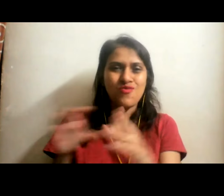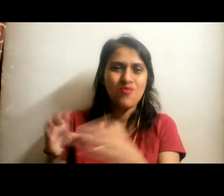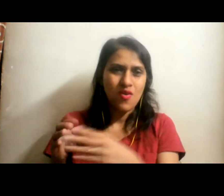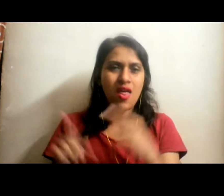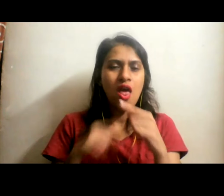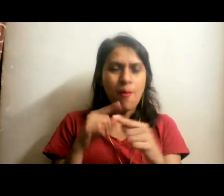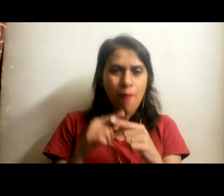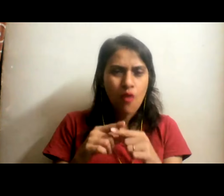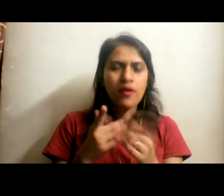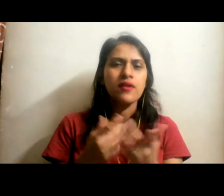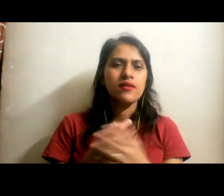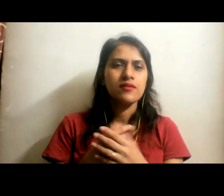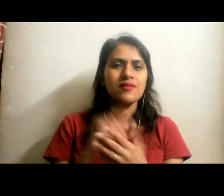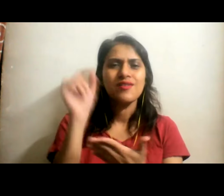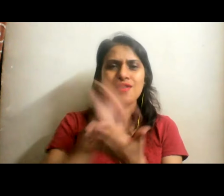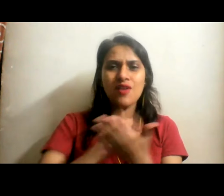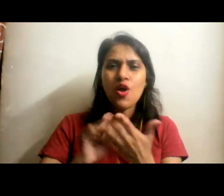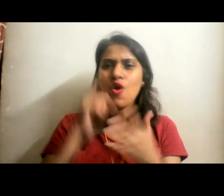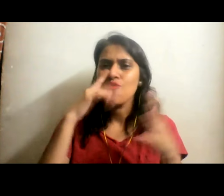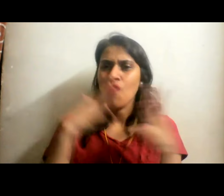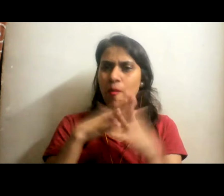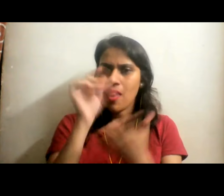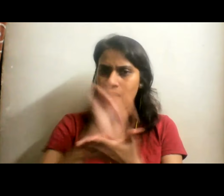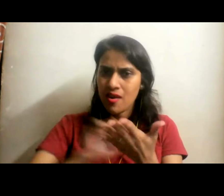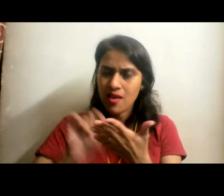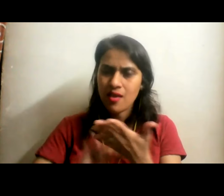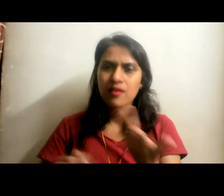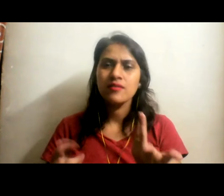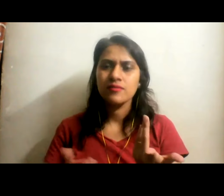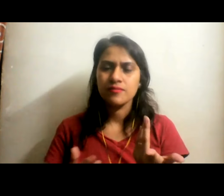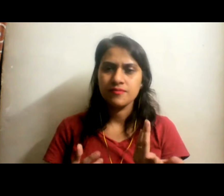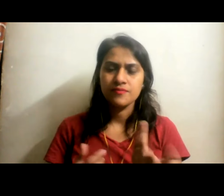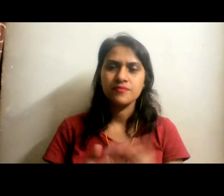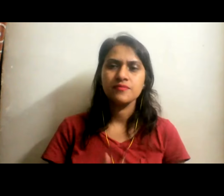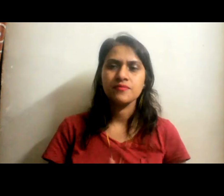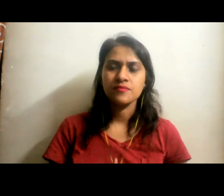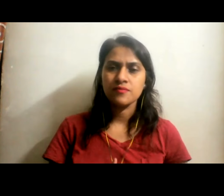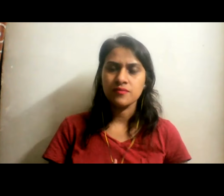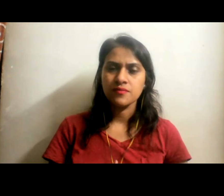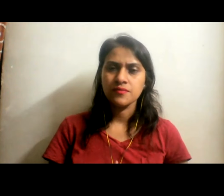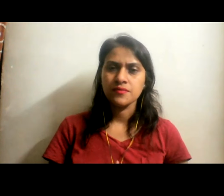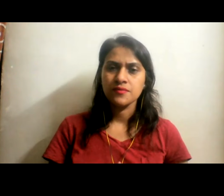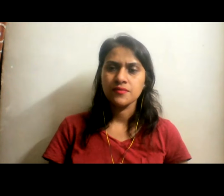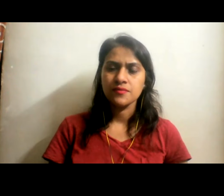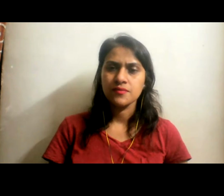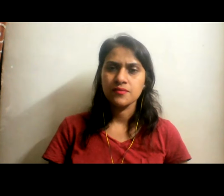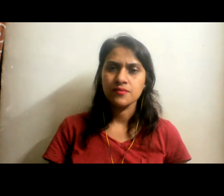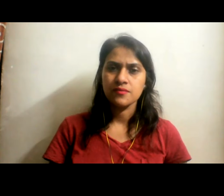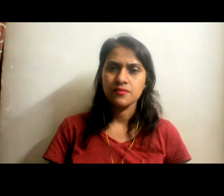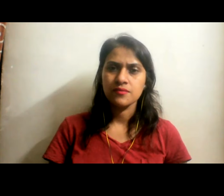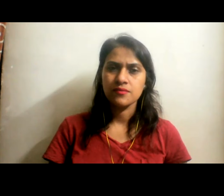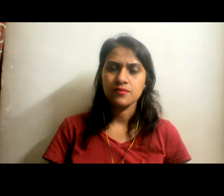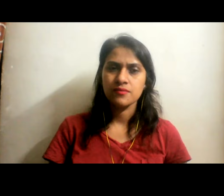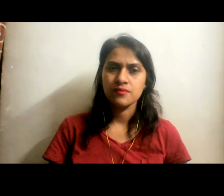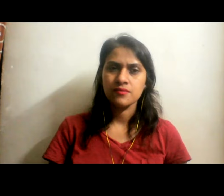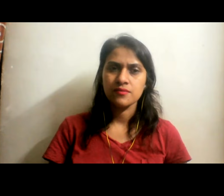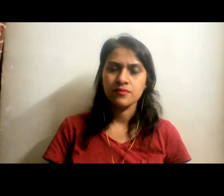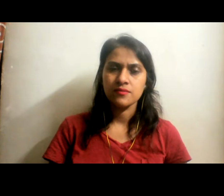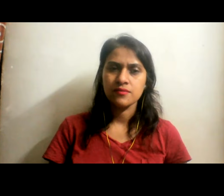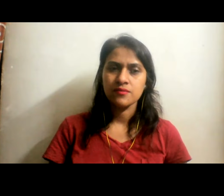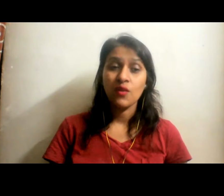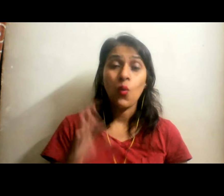literature or women's literature or racial aspects in literature. So when we now there's this